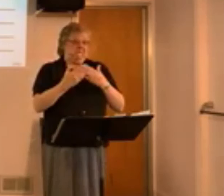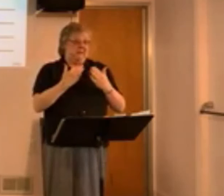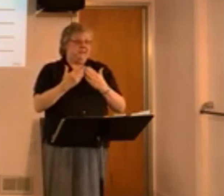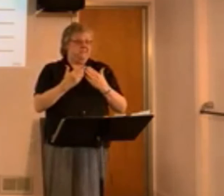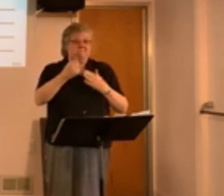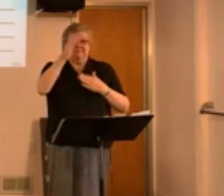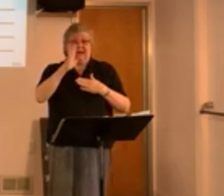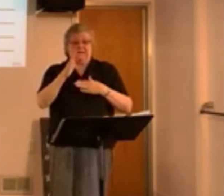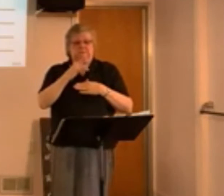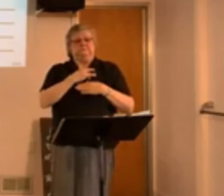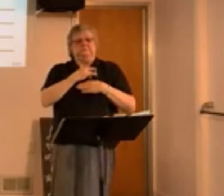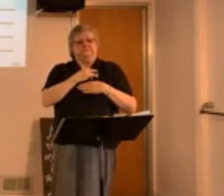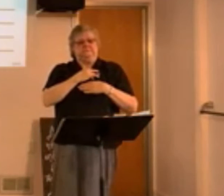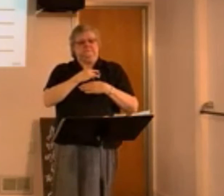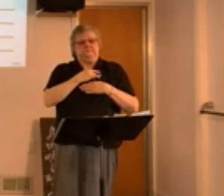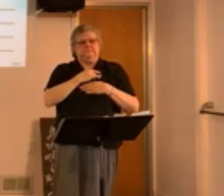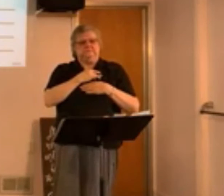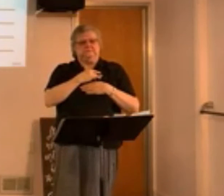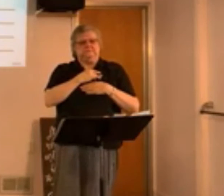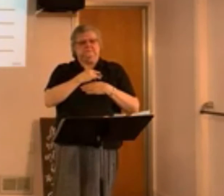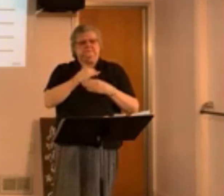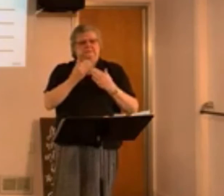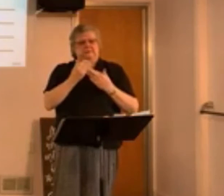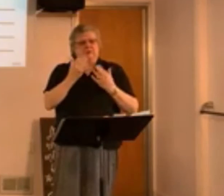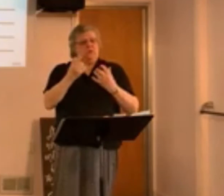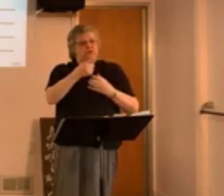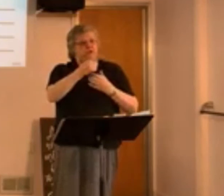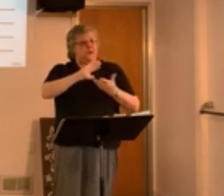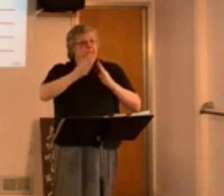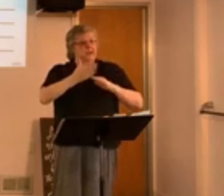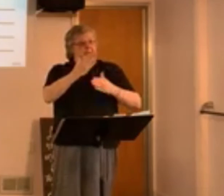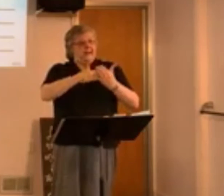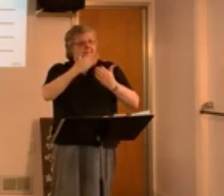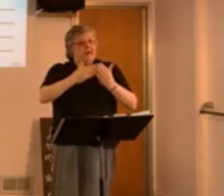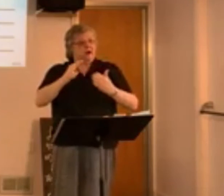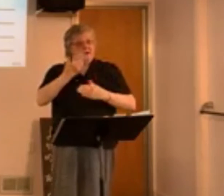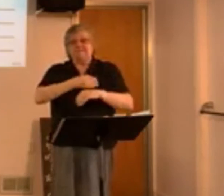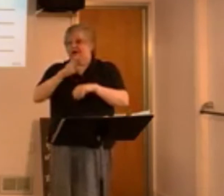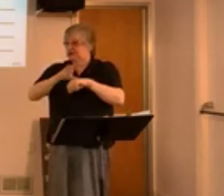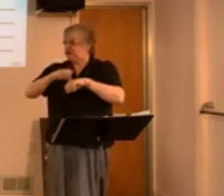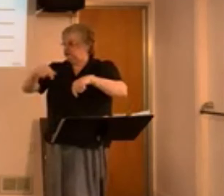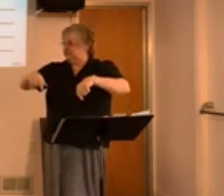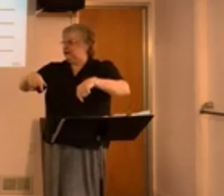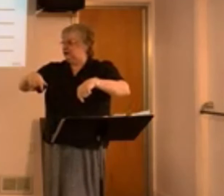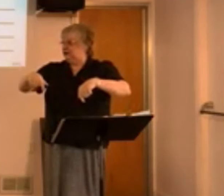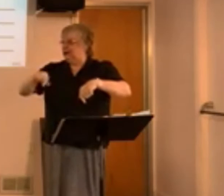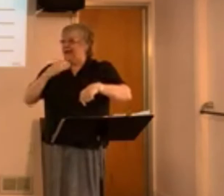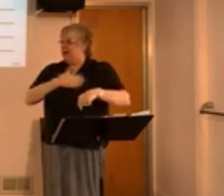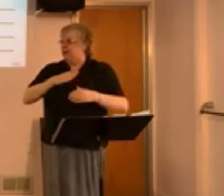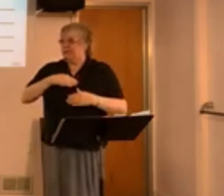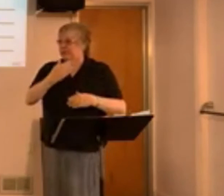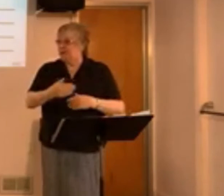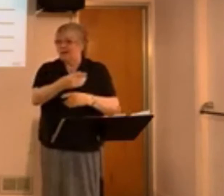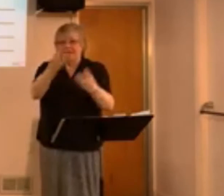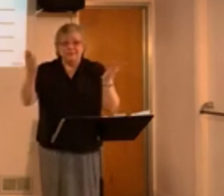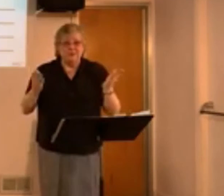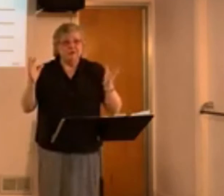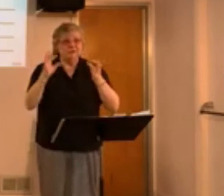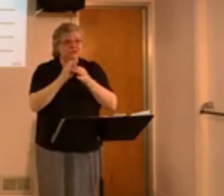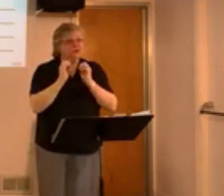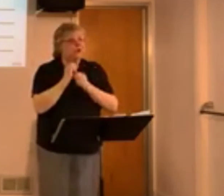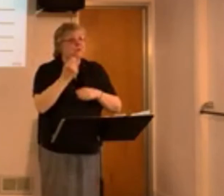Perhaps God is speaking to you today to become a part of this great church. And we would welcome you to join